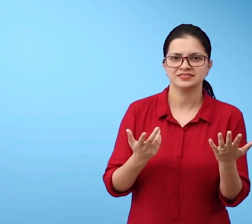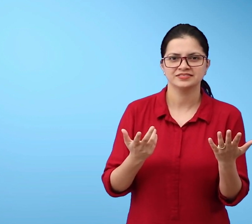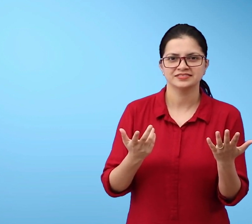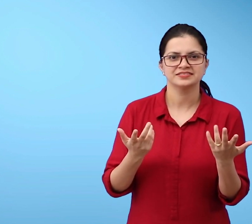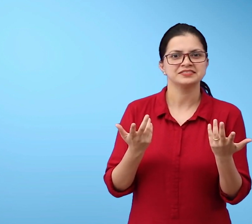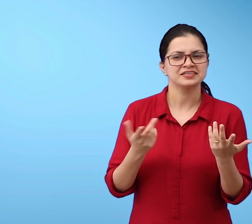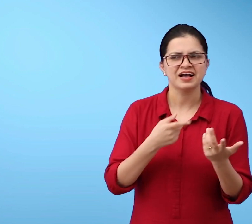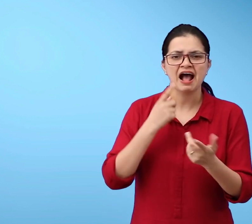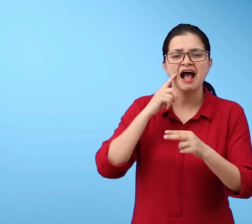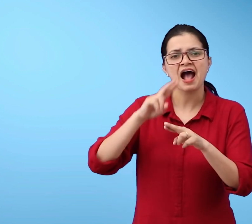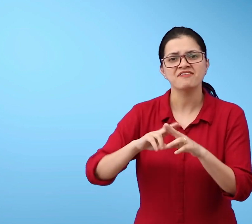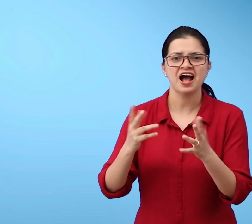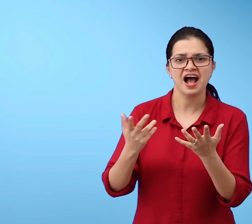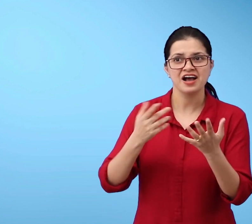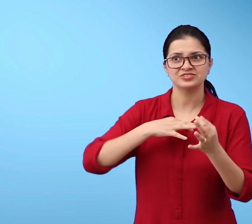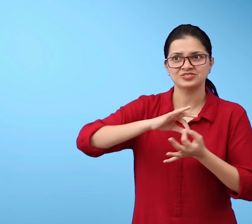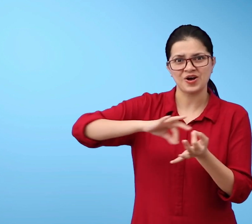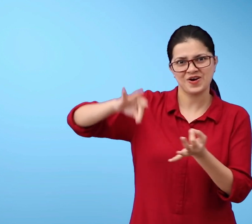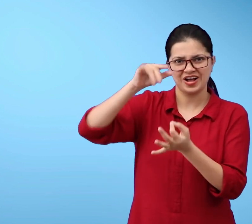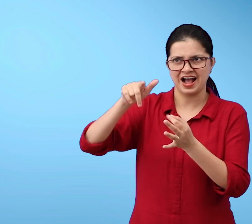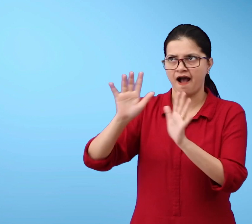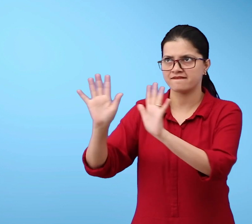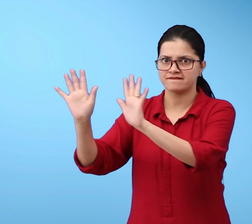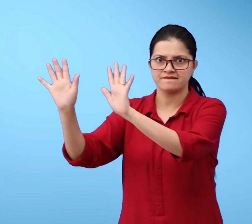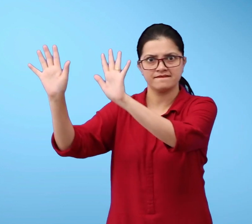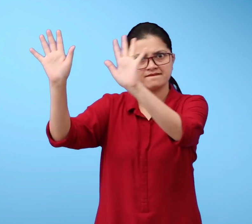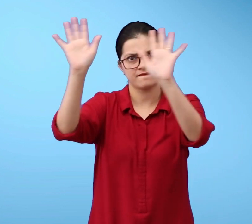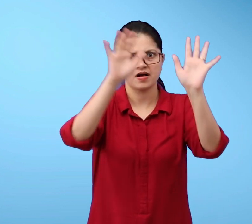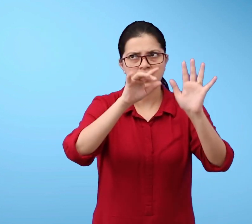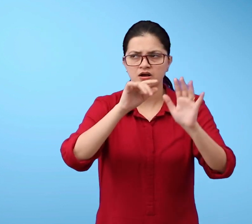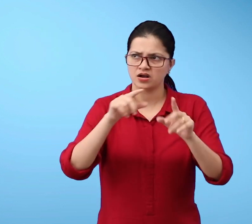soul fills the whole world, it fills me too.